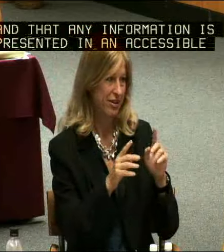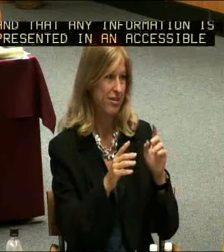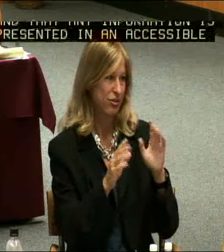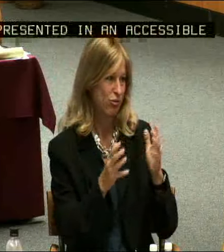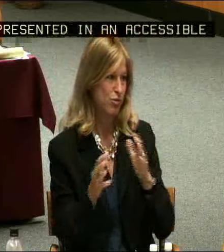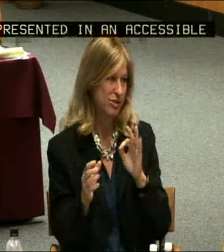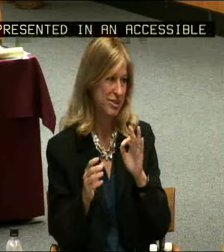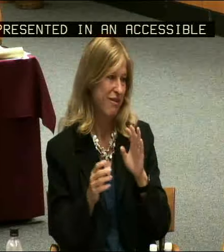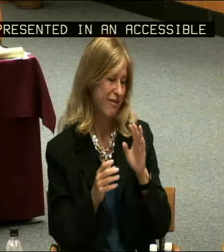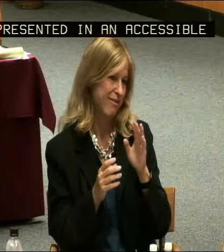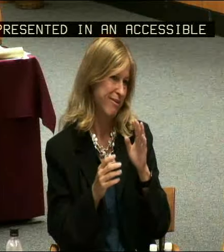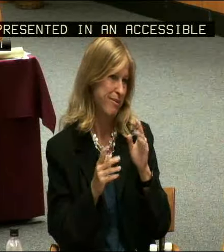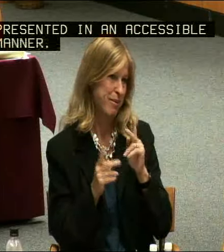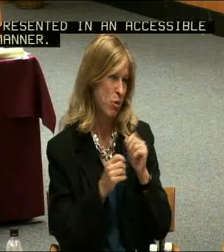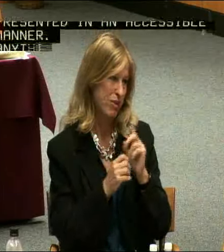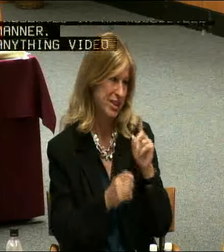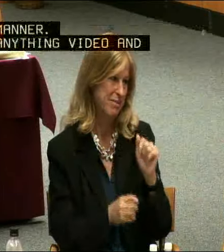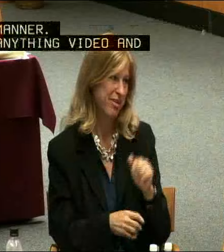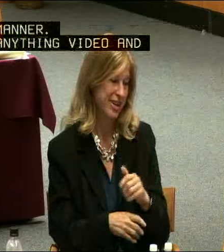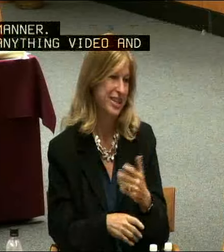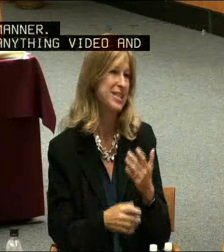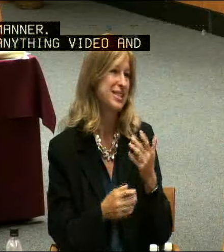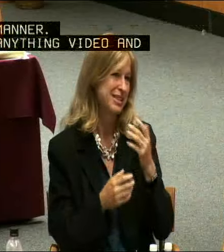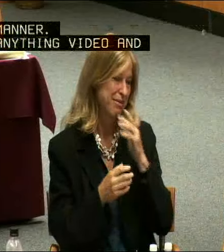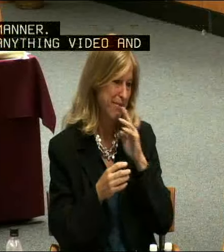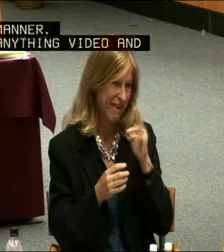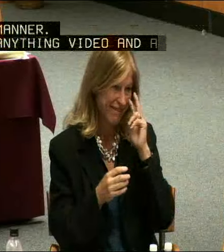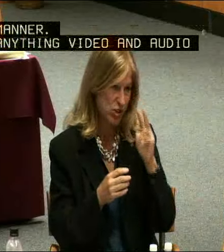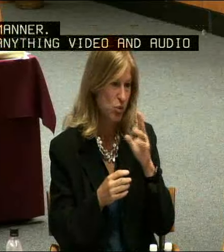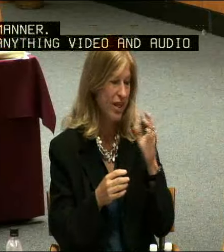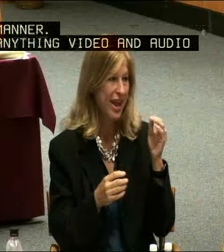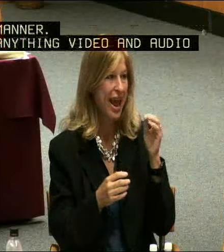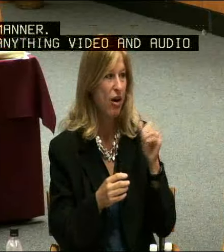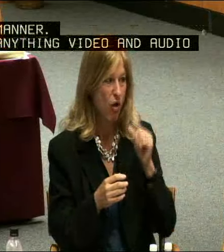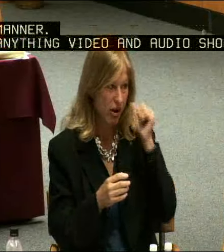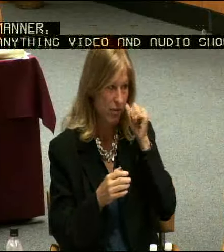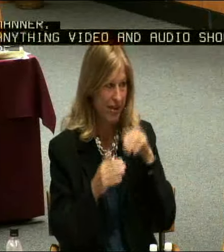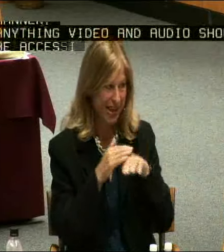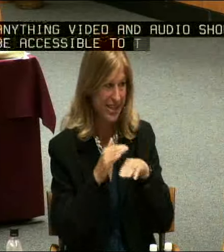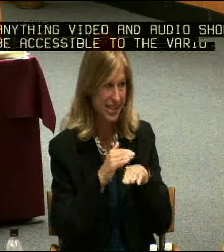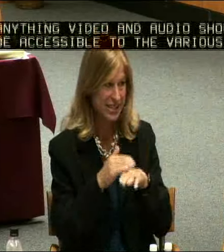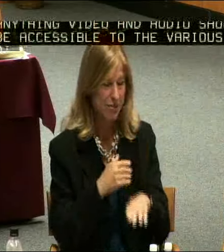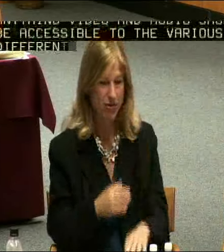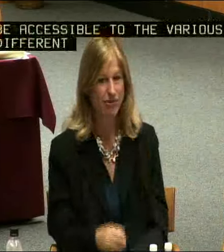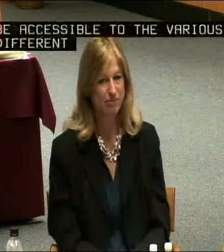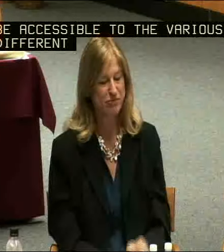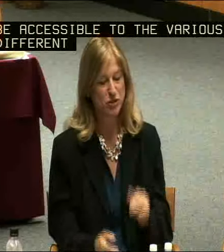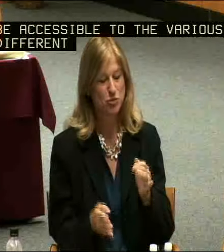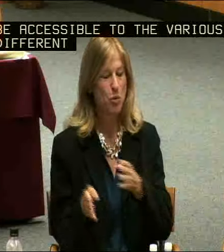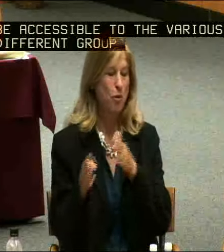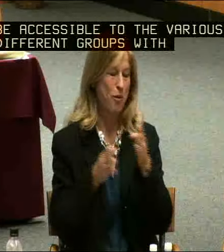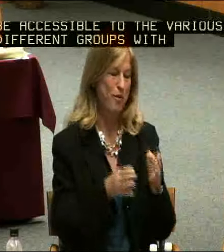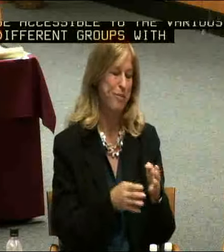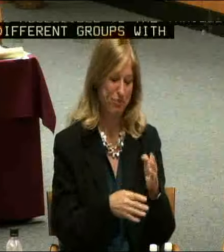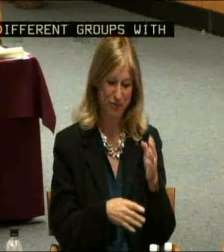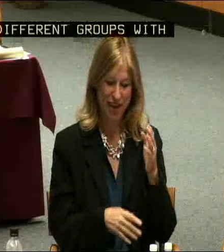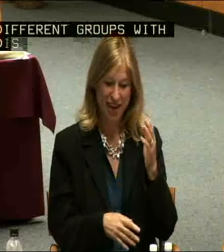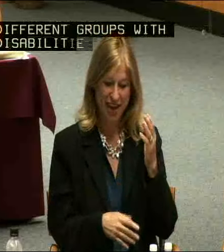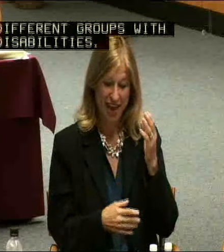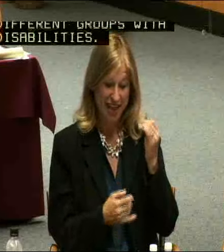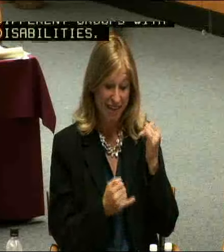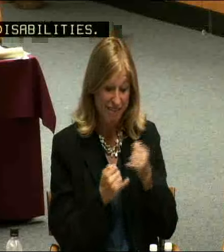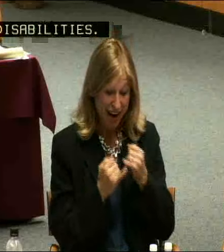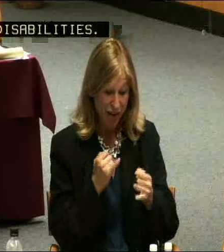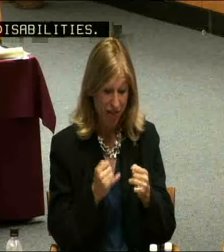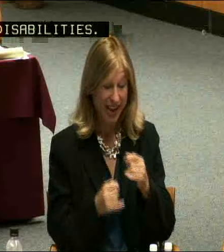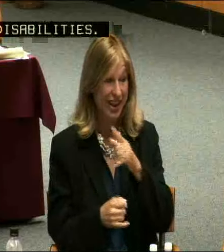accessible to the various different groups with disabilities. So that means that both the audio stream and the